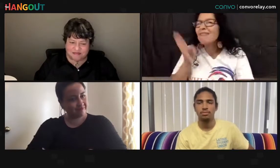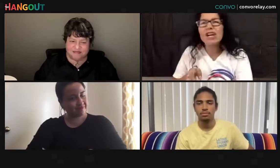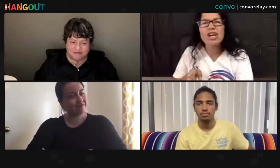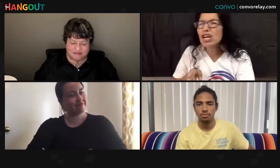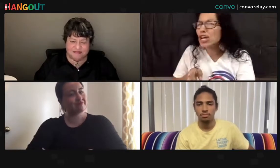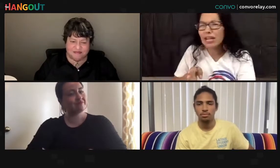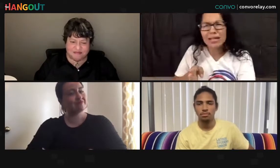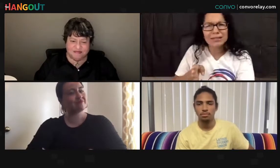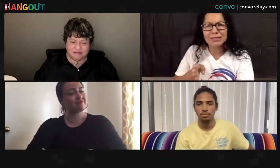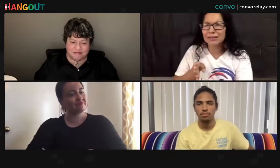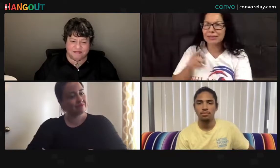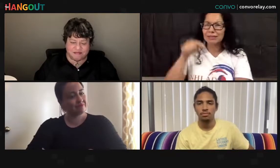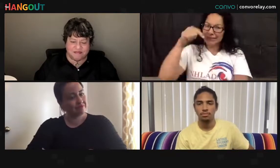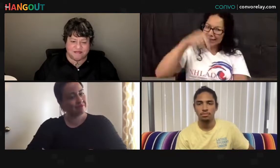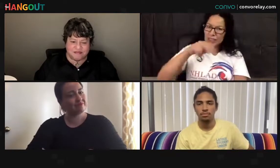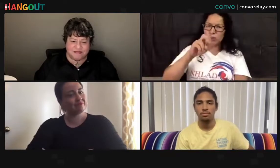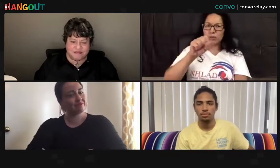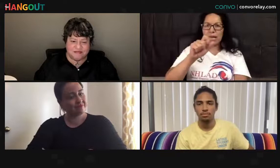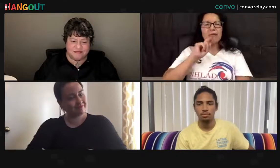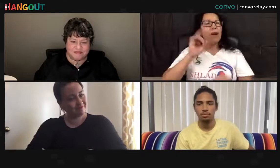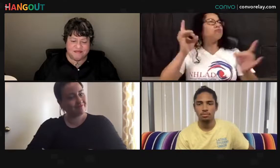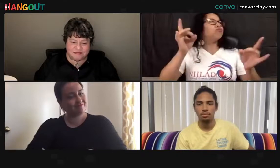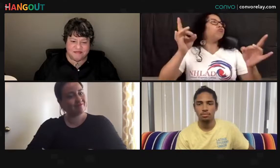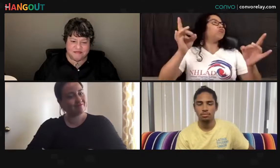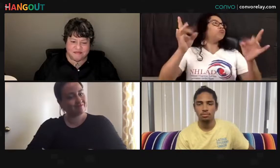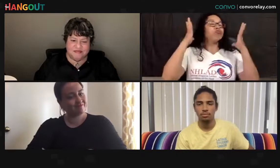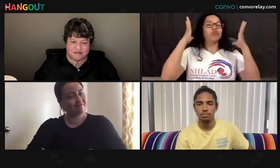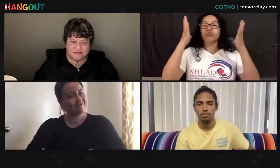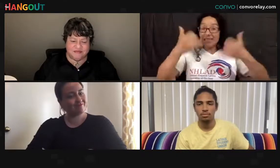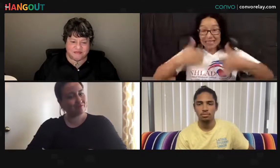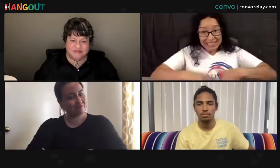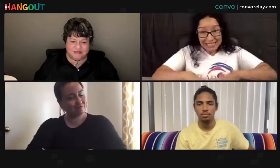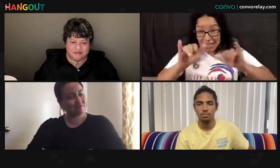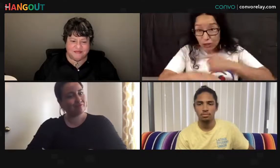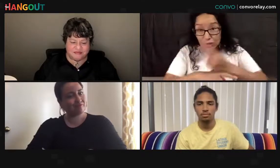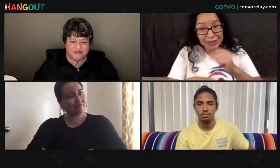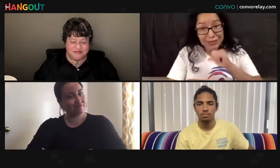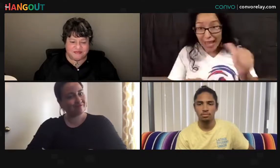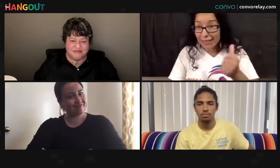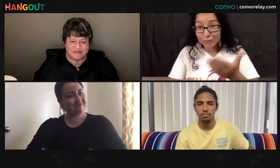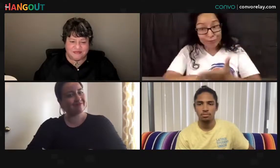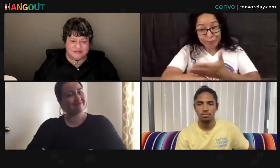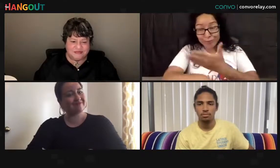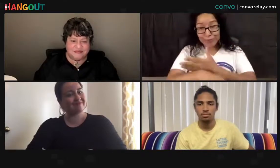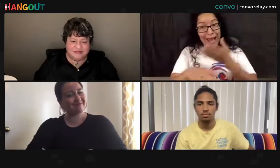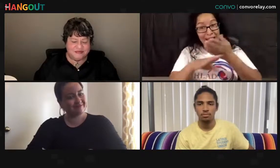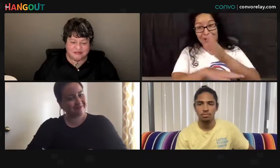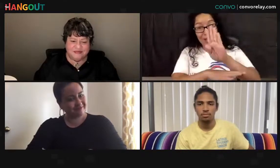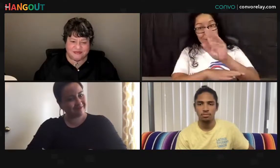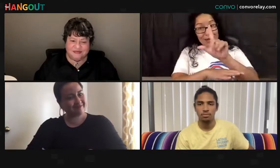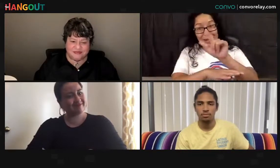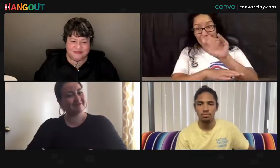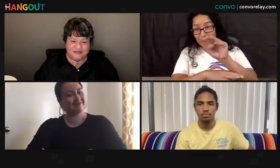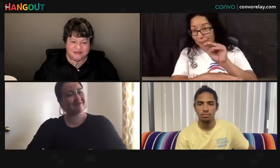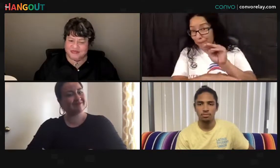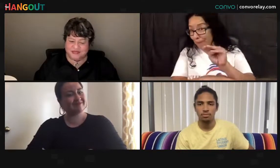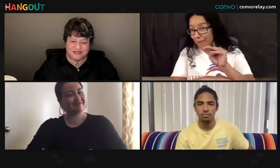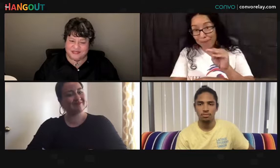other countries in Central and South America, they don't teach racism. I have to say the United States, even to this day, even